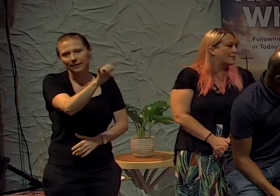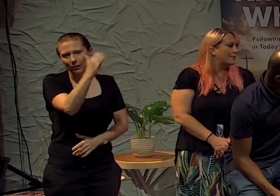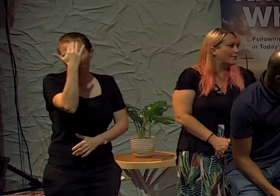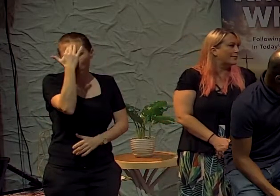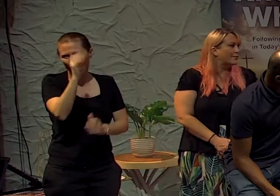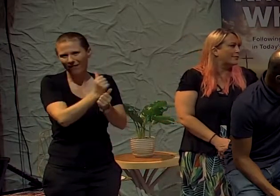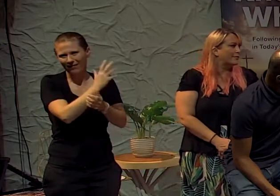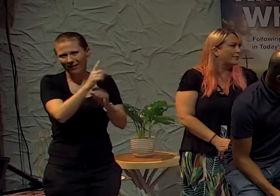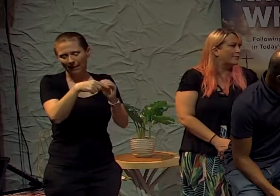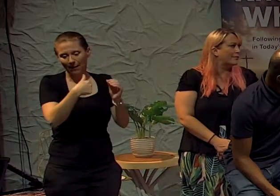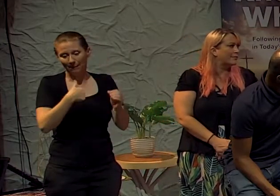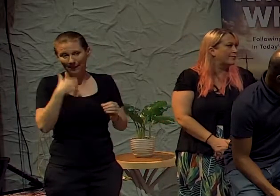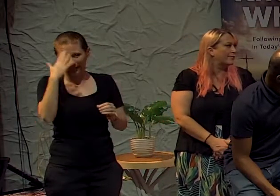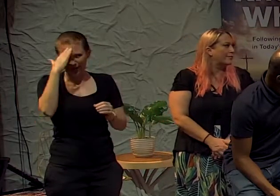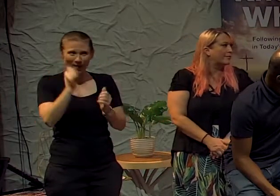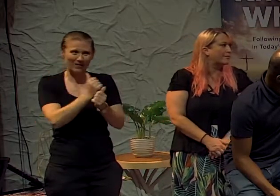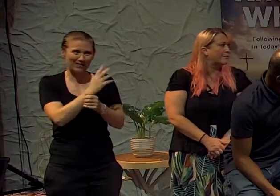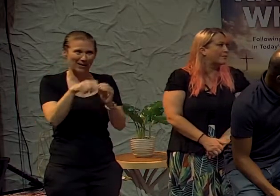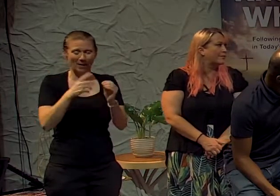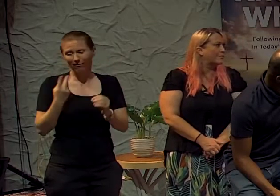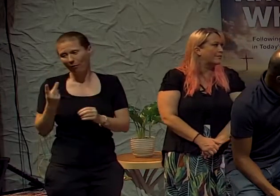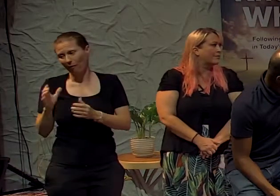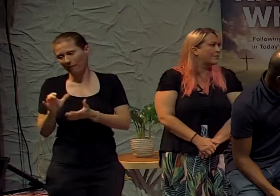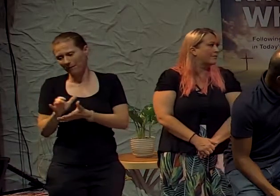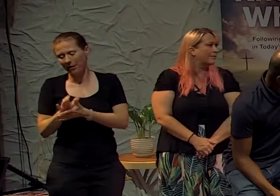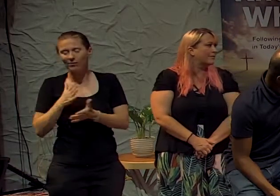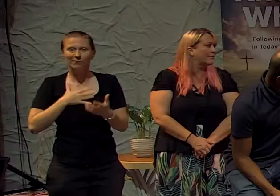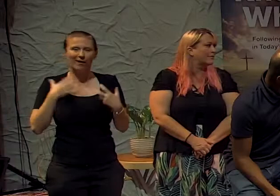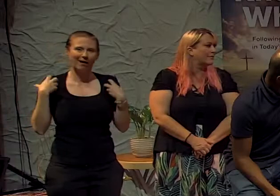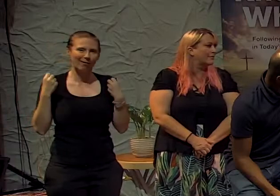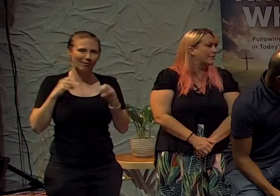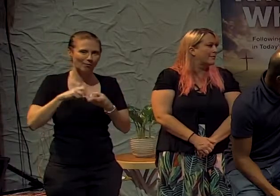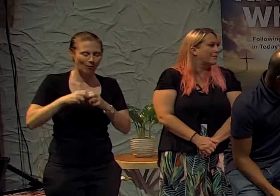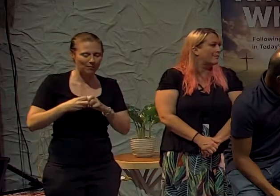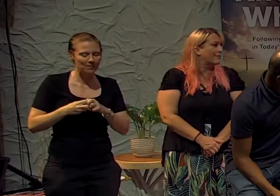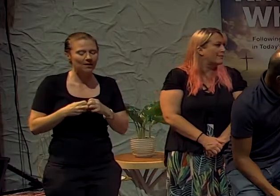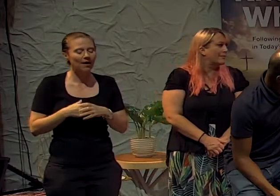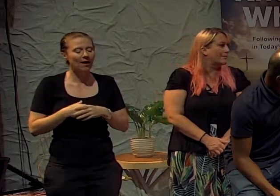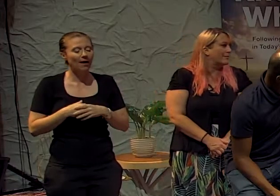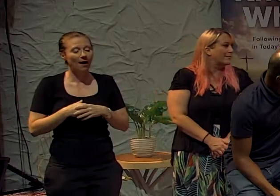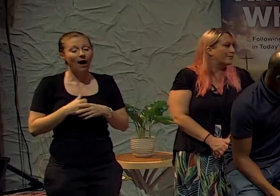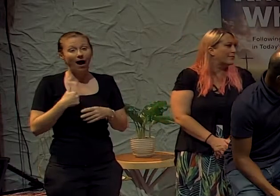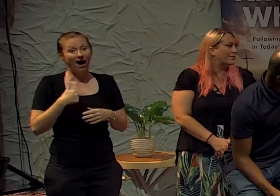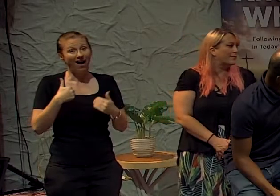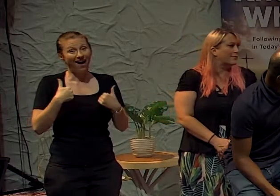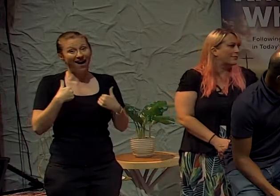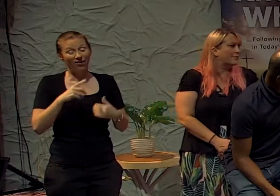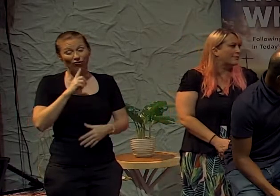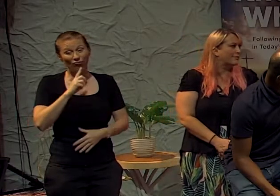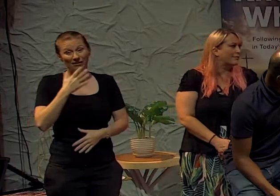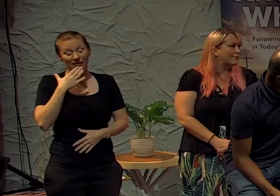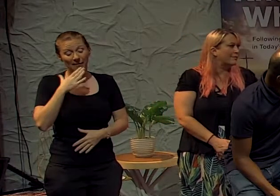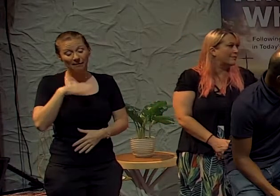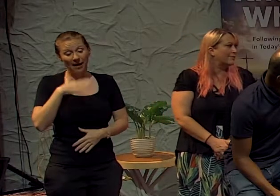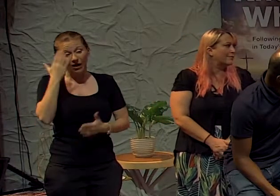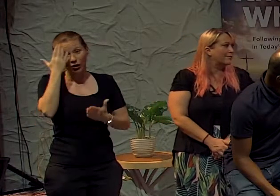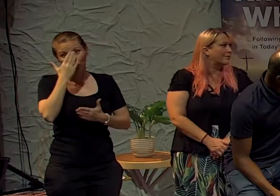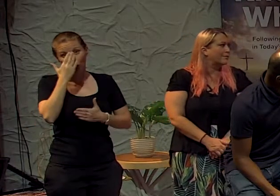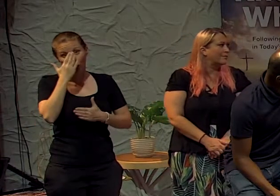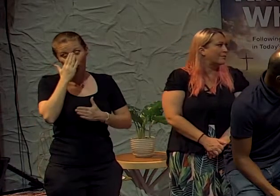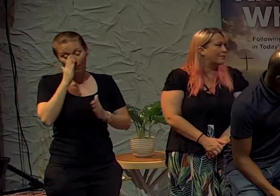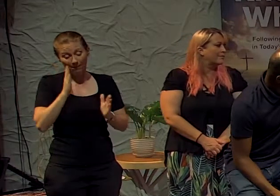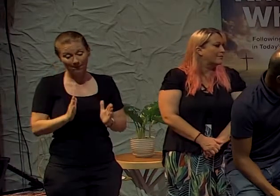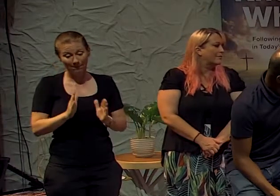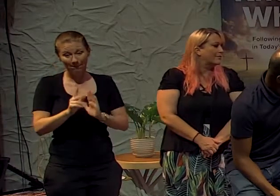and they know everything about our marriage, and they know everything about my health issues, and I had a really, really bad, dark